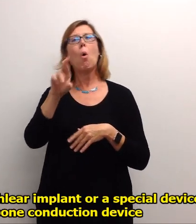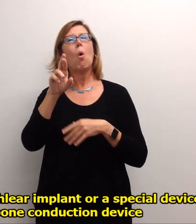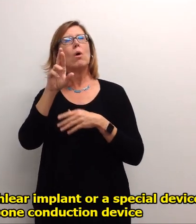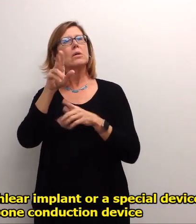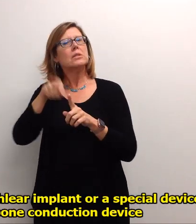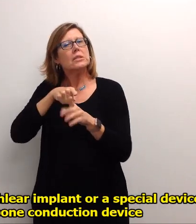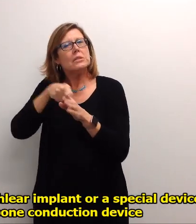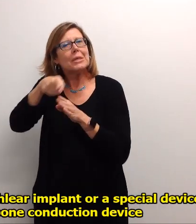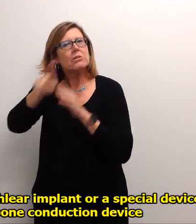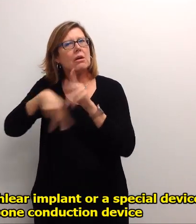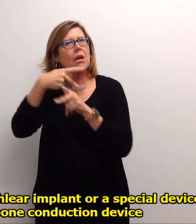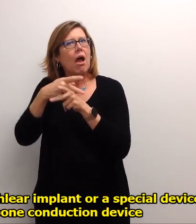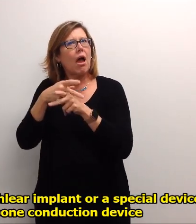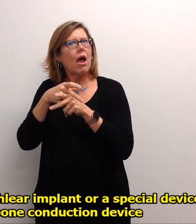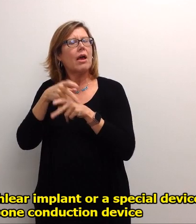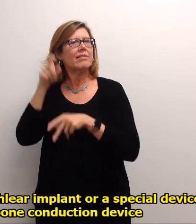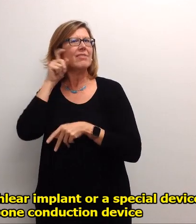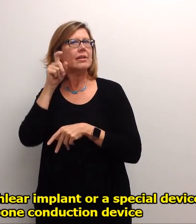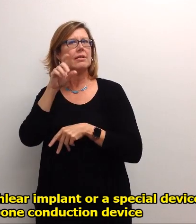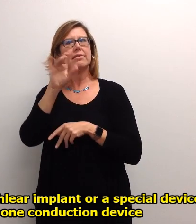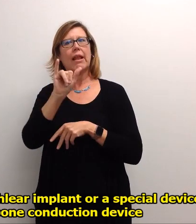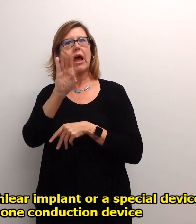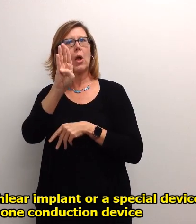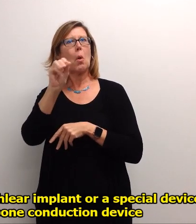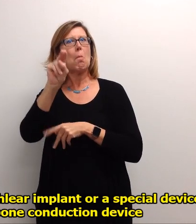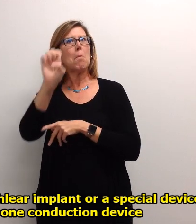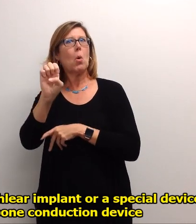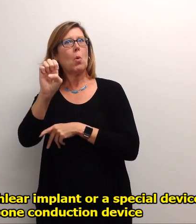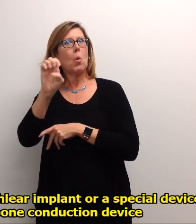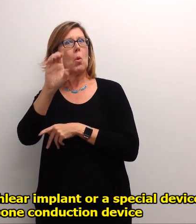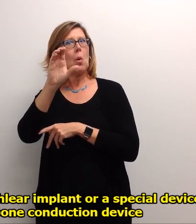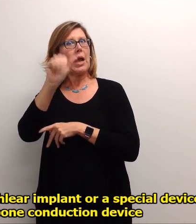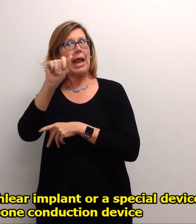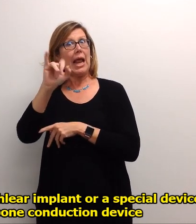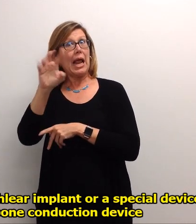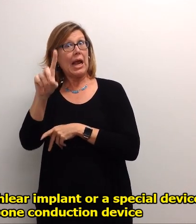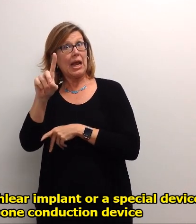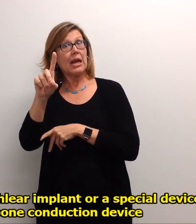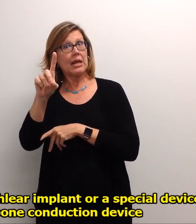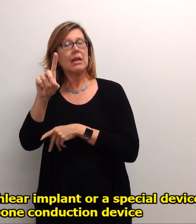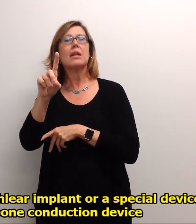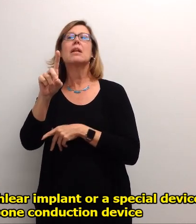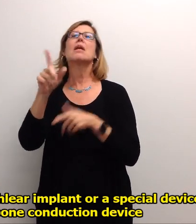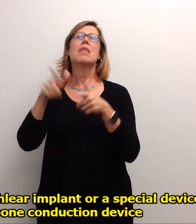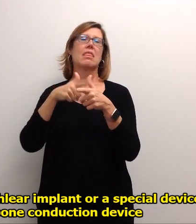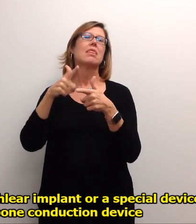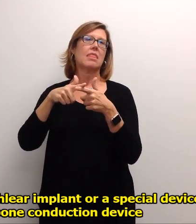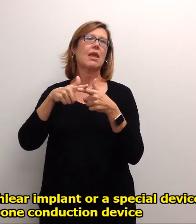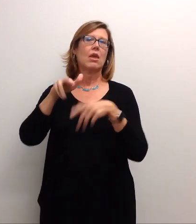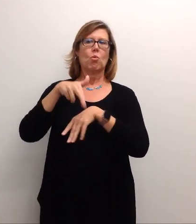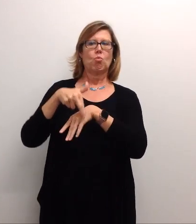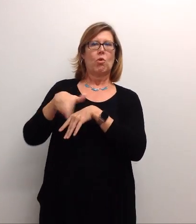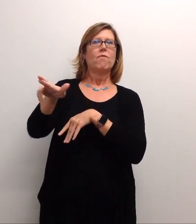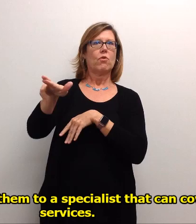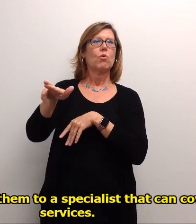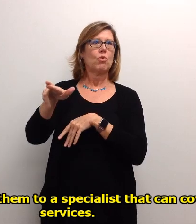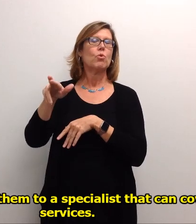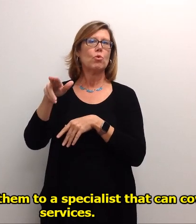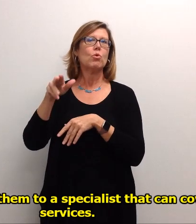if they need a cochlear implant or a special device called a bone conduction device, then we can